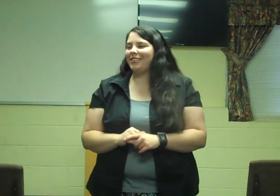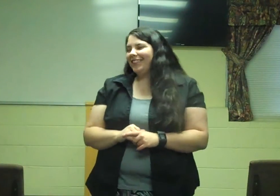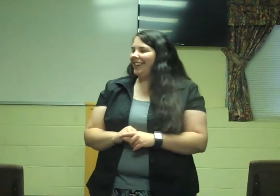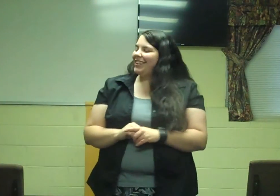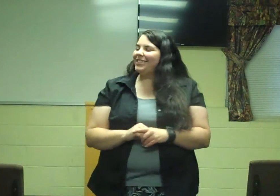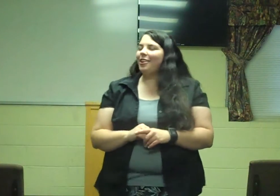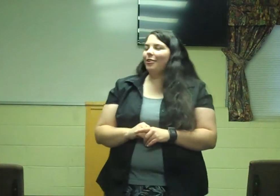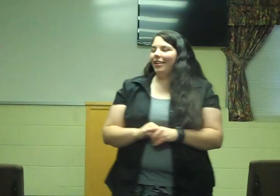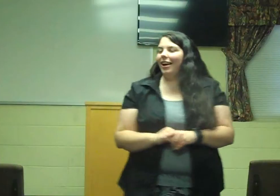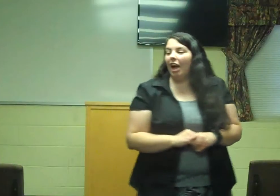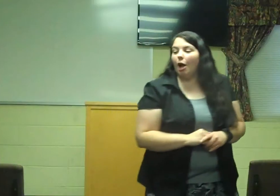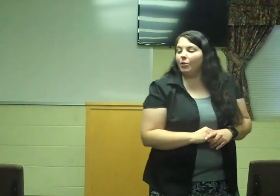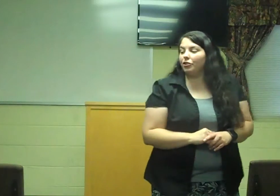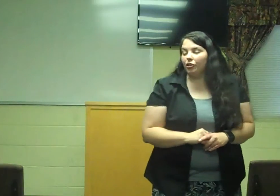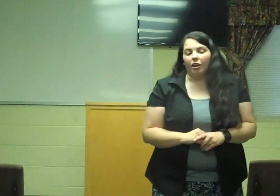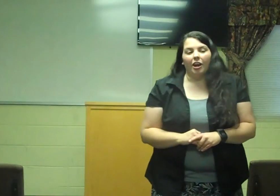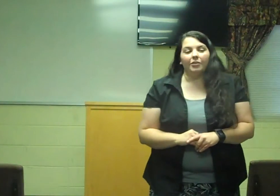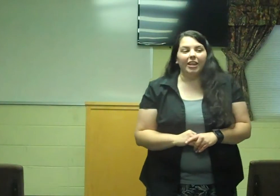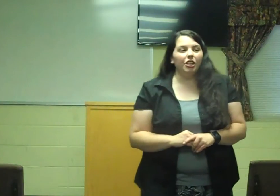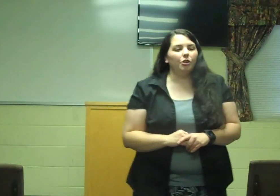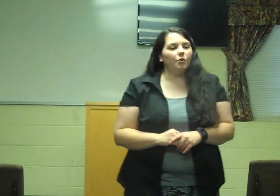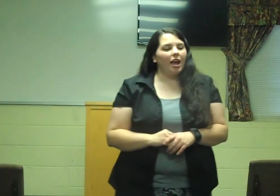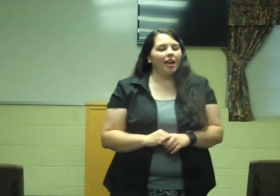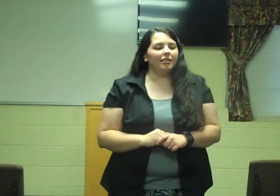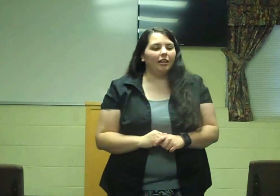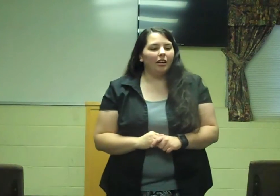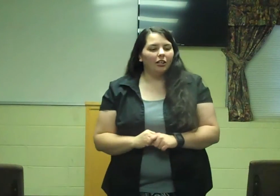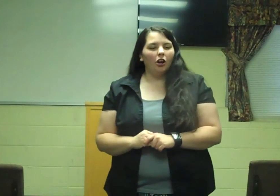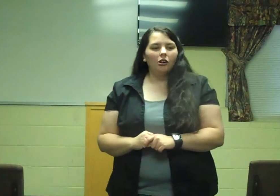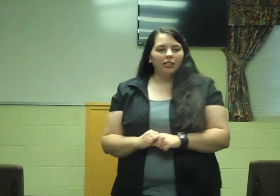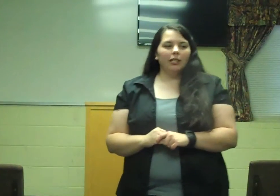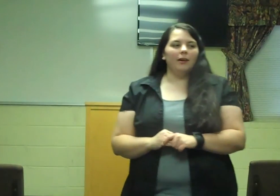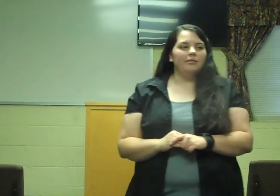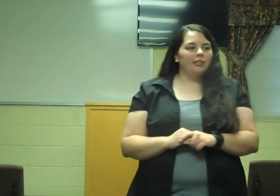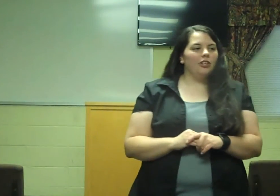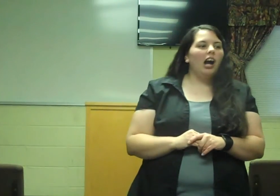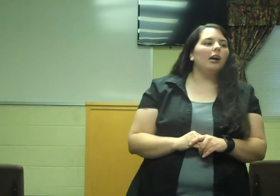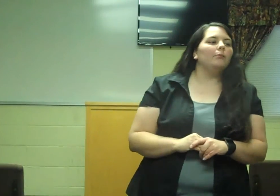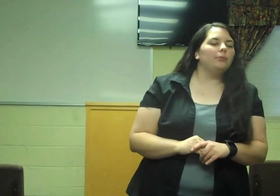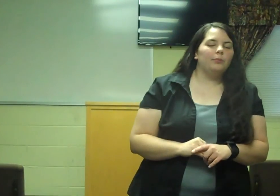parts. So, but all right, thank you. And y'all did an amazing job.